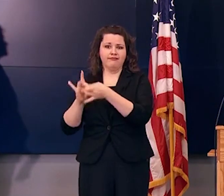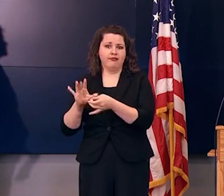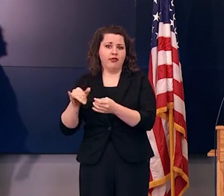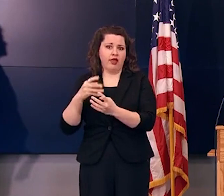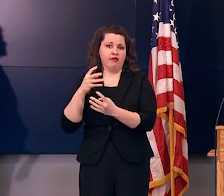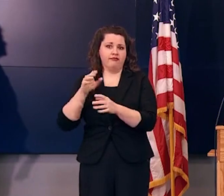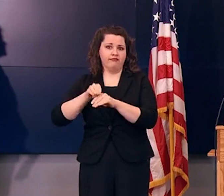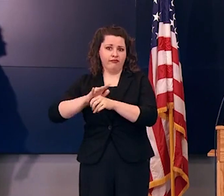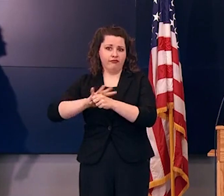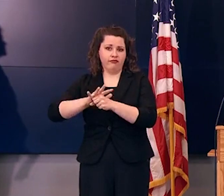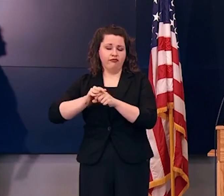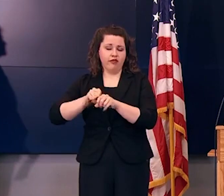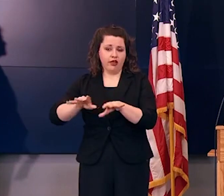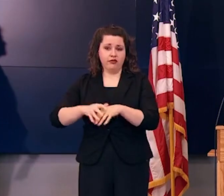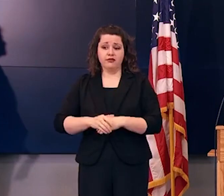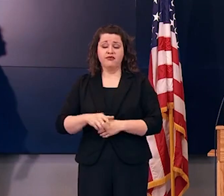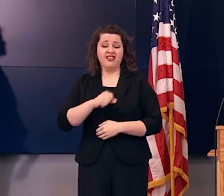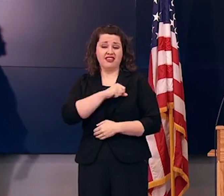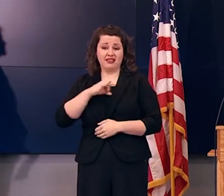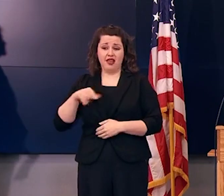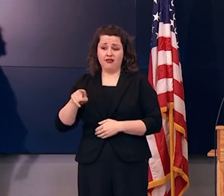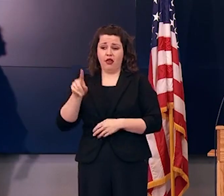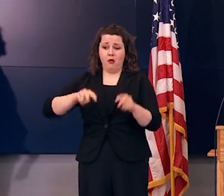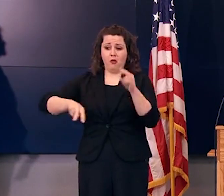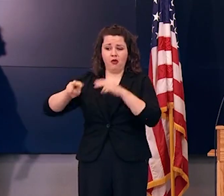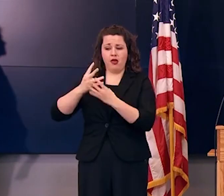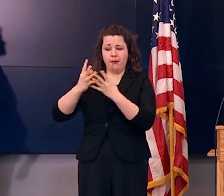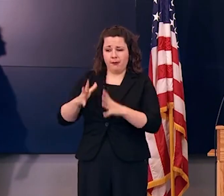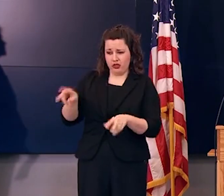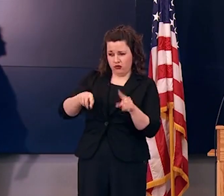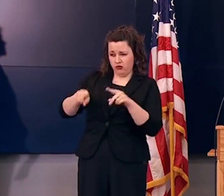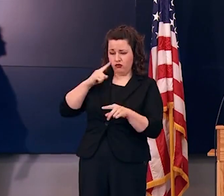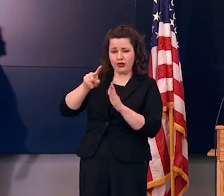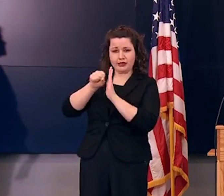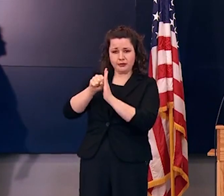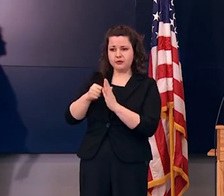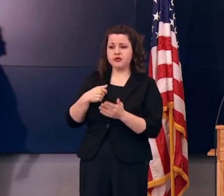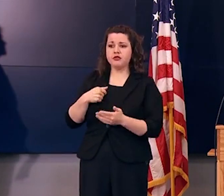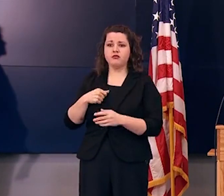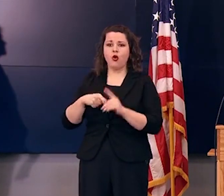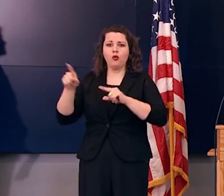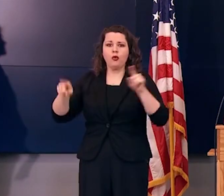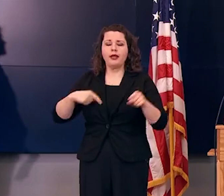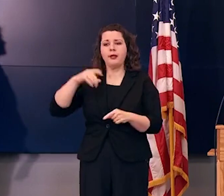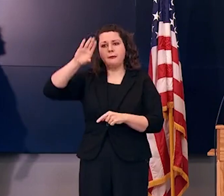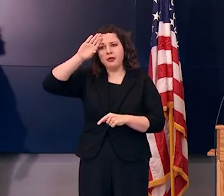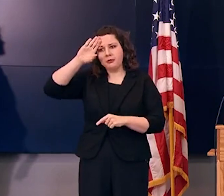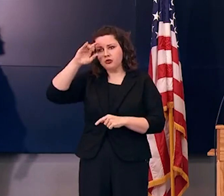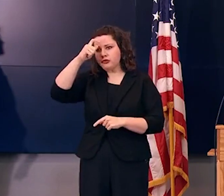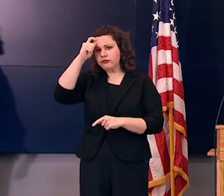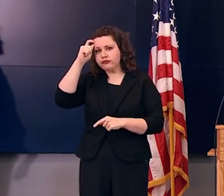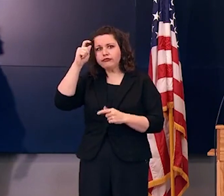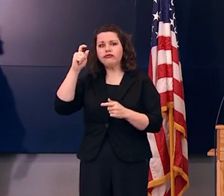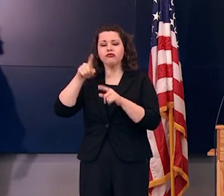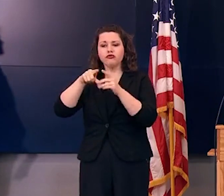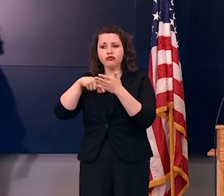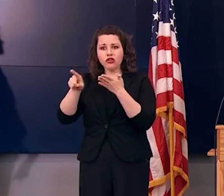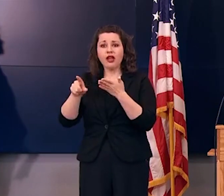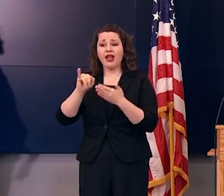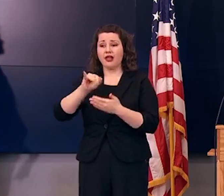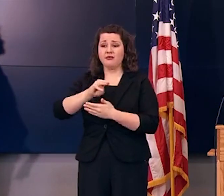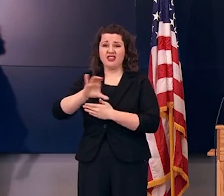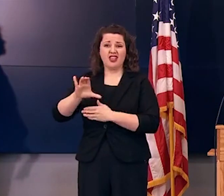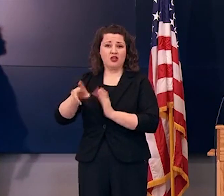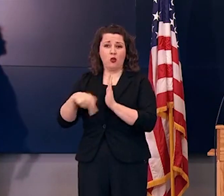virus. Staff are consistently monitoring inmates of symptoms. We're doing random temperature checks. At IMCC, we're doing temperature checks at